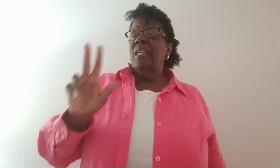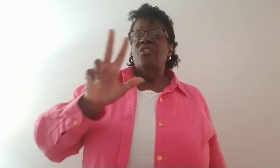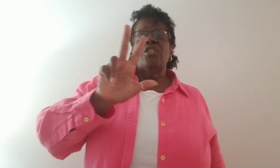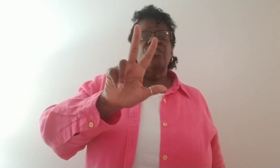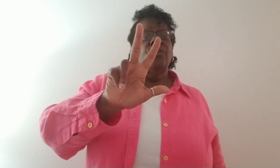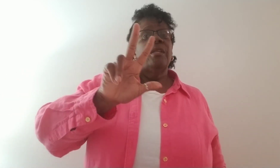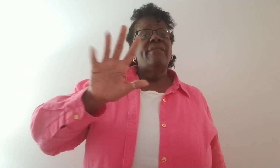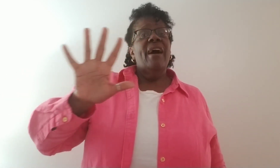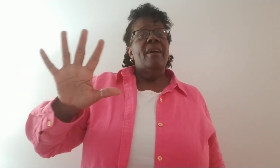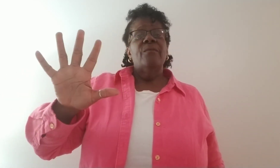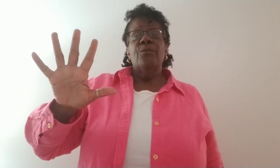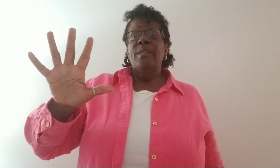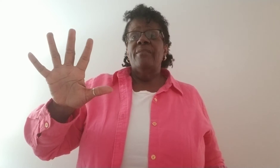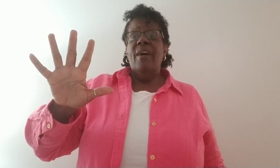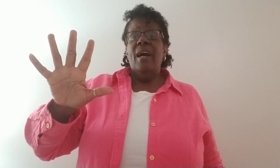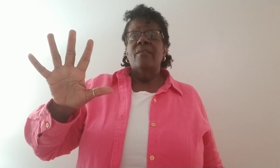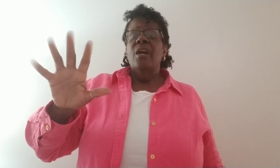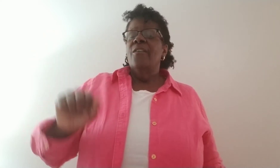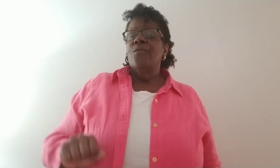just 35, 3 and 5.